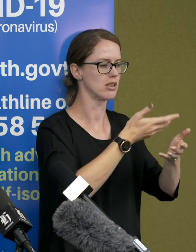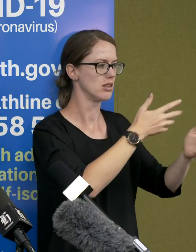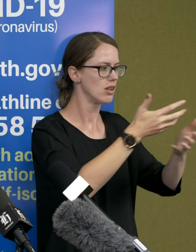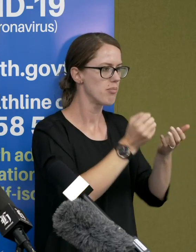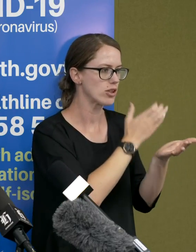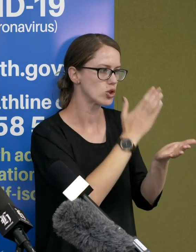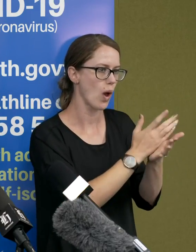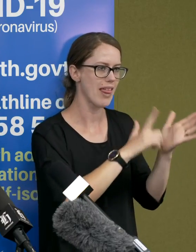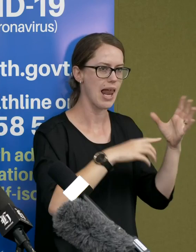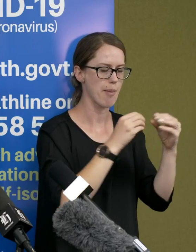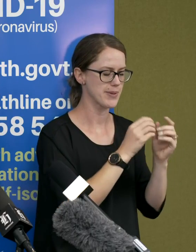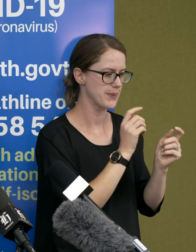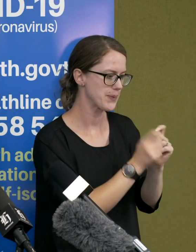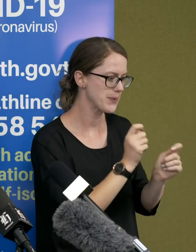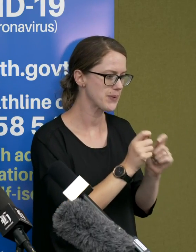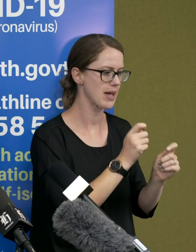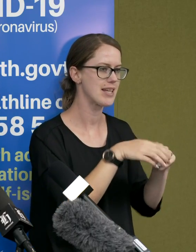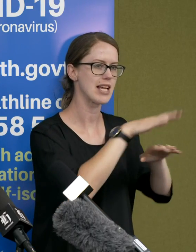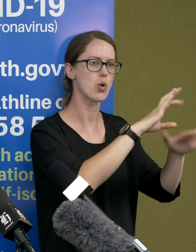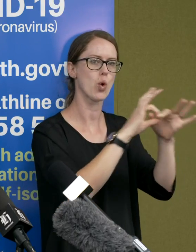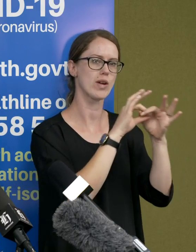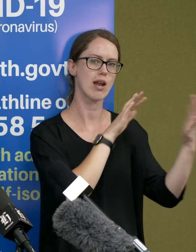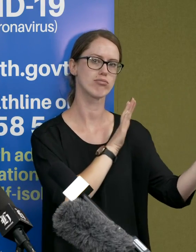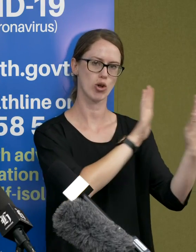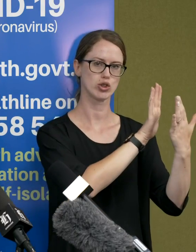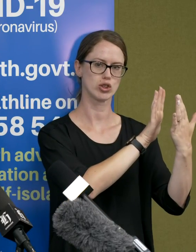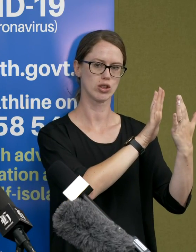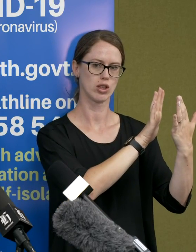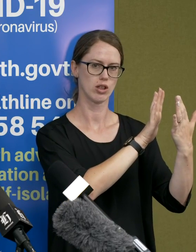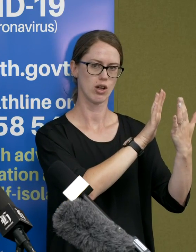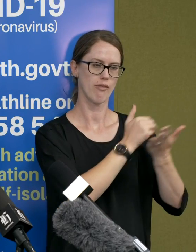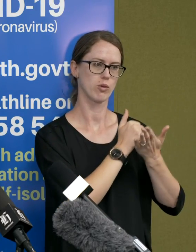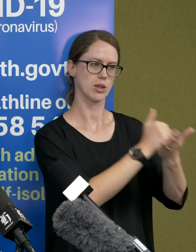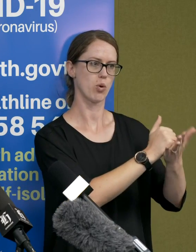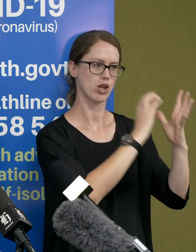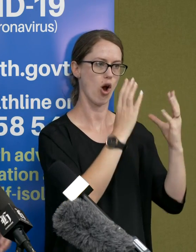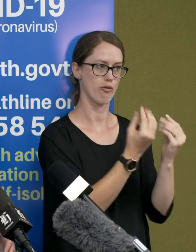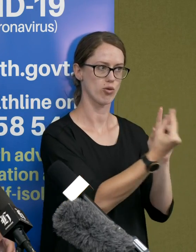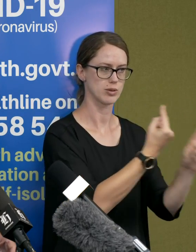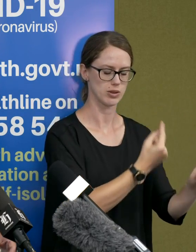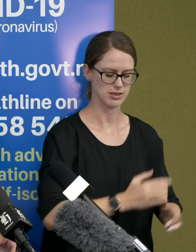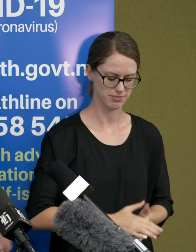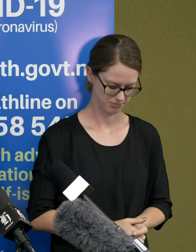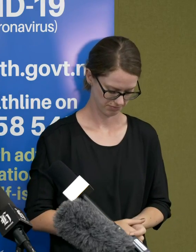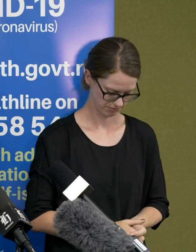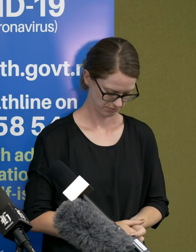to ensure that our labs are taking a national and coordinated approach to underpin and support our overall response.